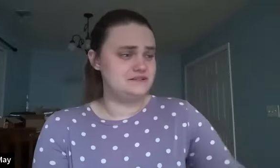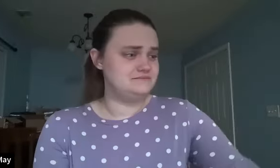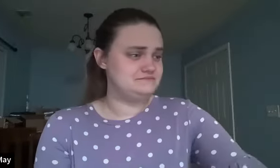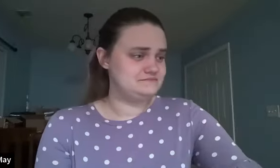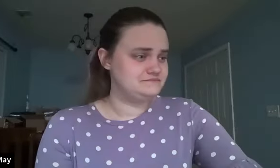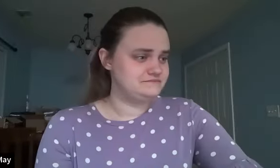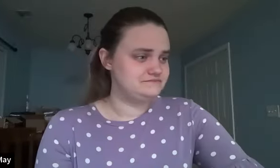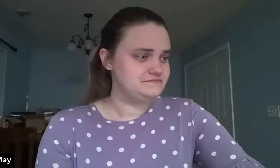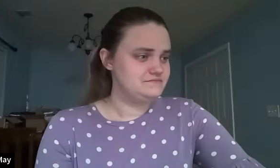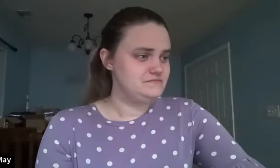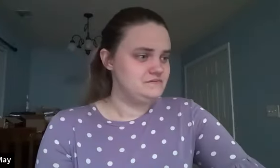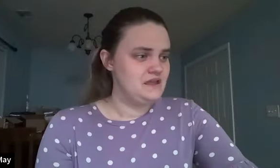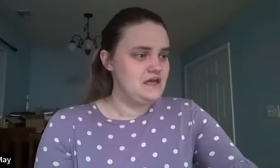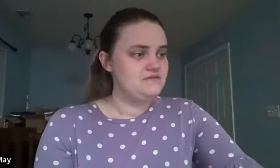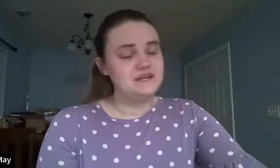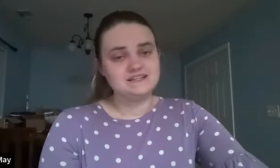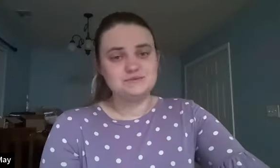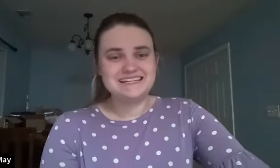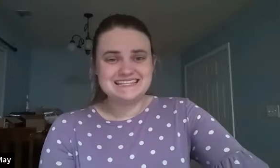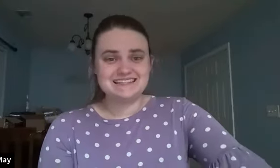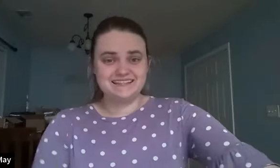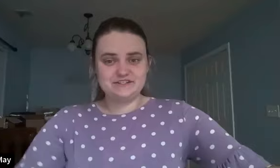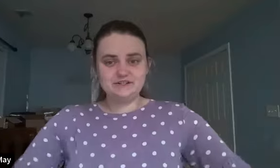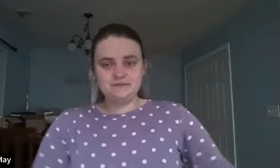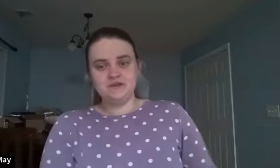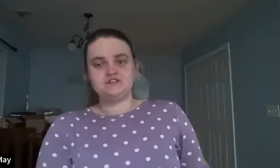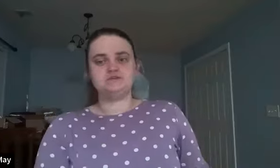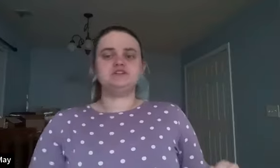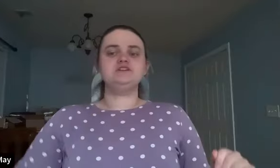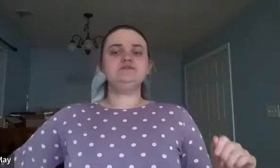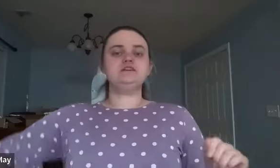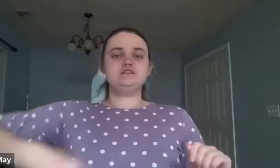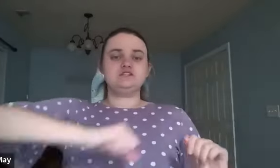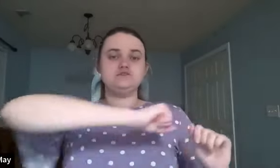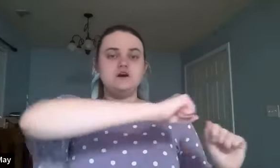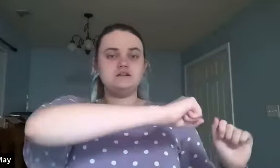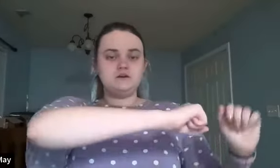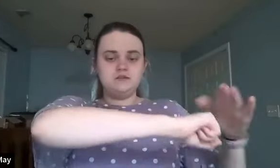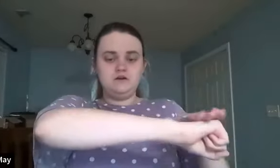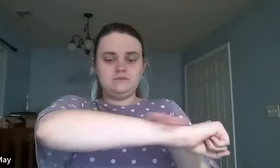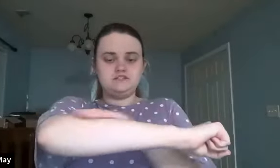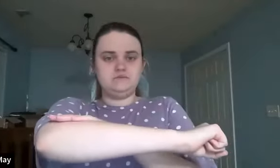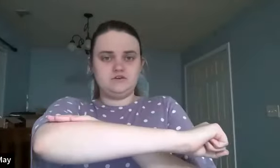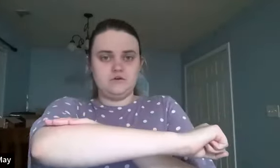often. The next one is lizard. So what you're going to do for lizard is your non-dominant arm is going to be